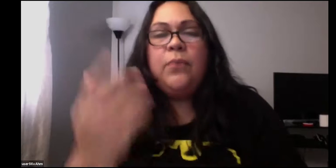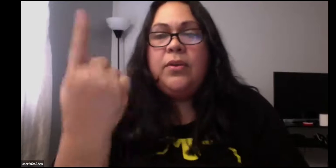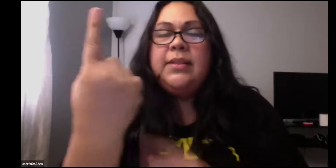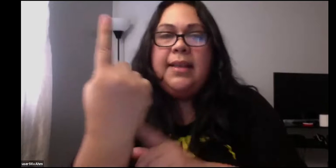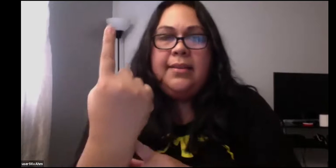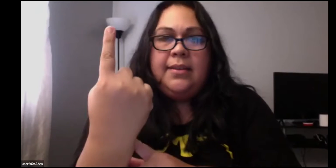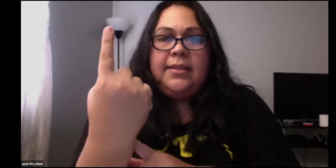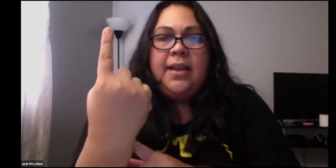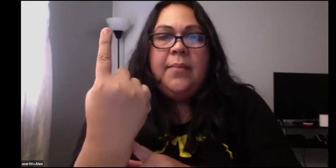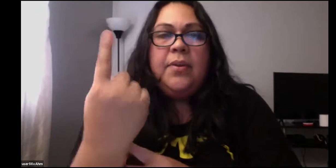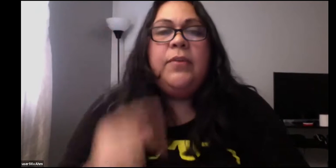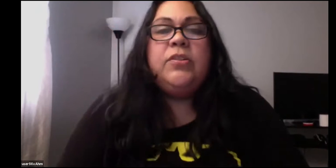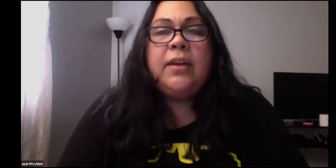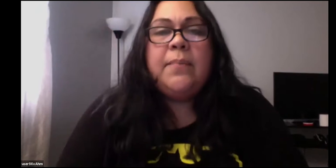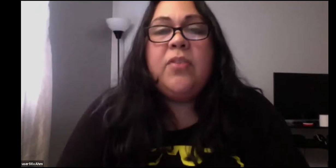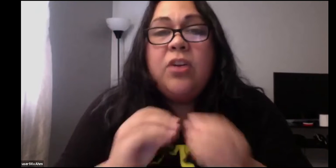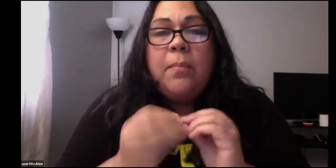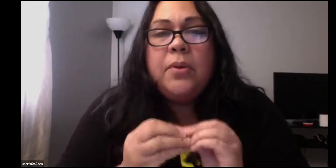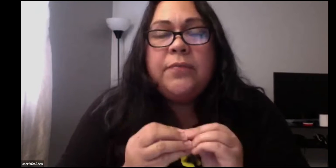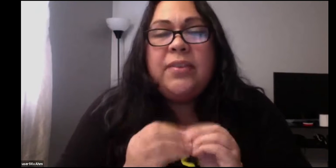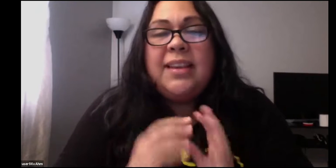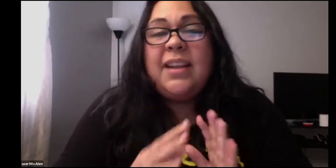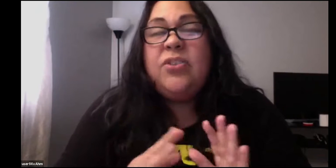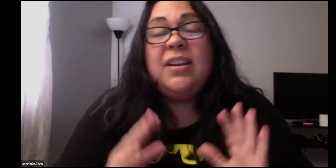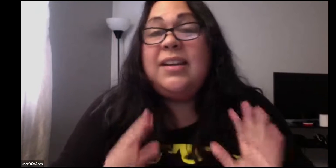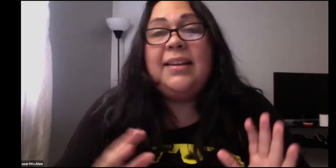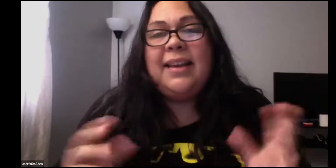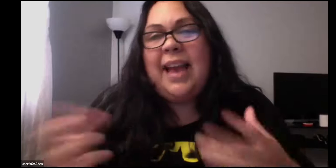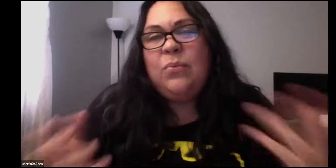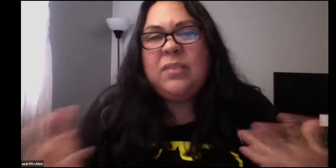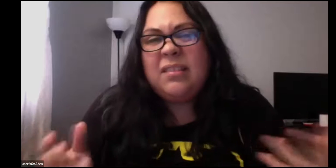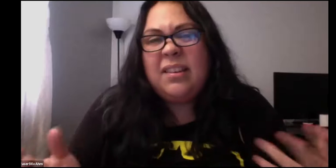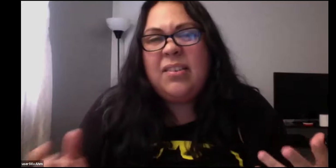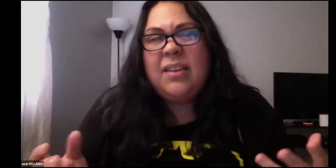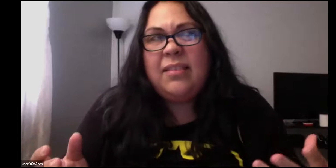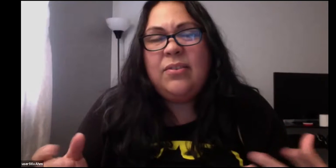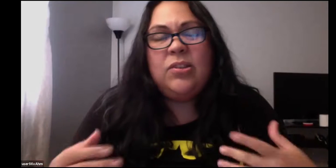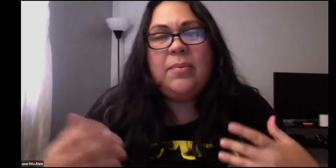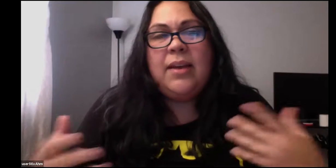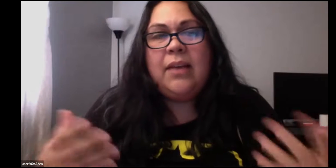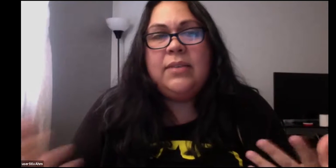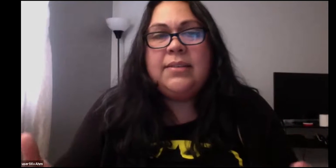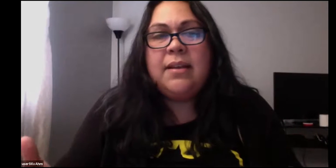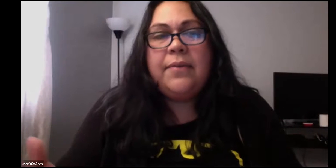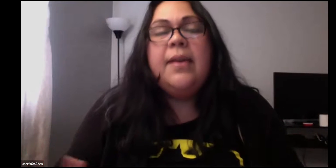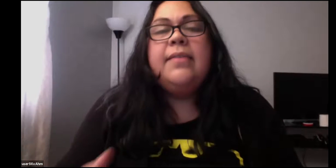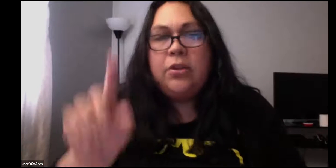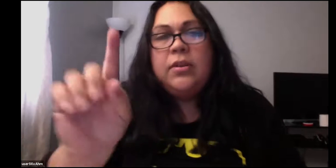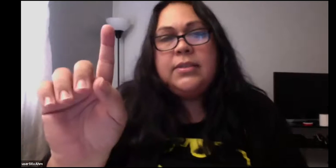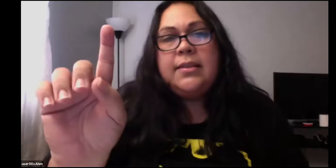use it like this. But if we're talking about numbers for things that you cannot count, you know, that you're not talking about counting stuff, then you can use it this